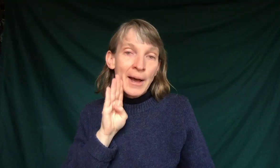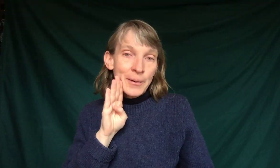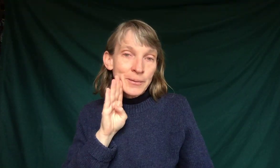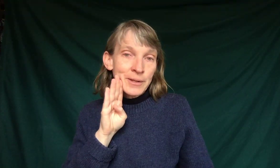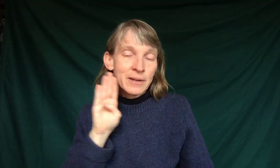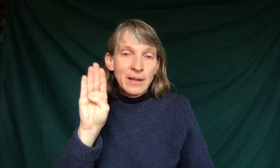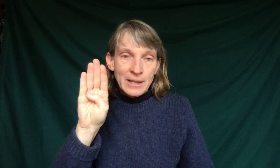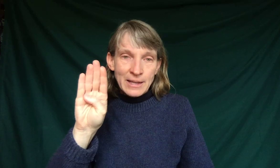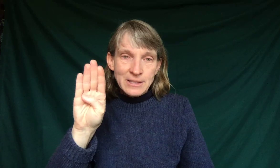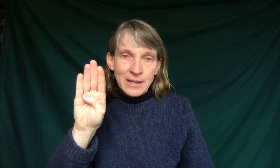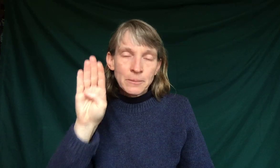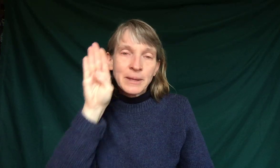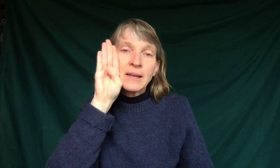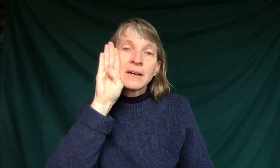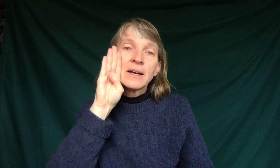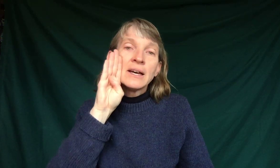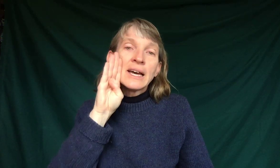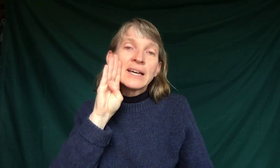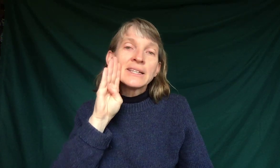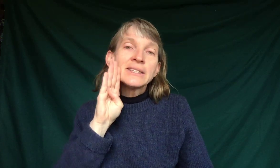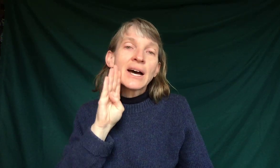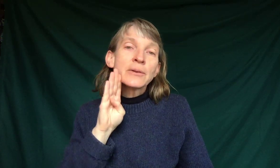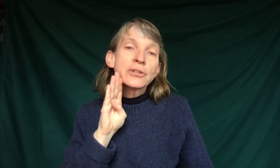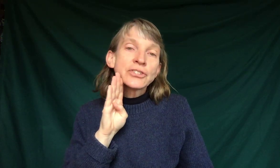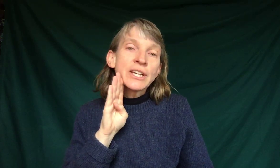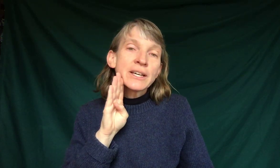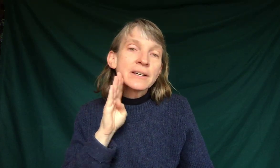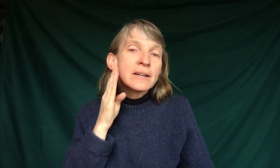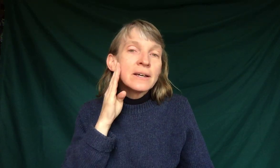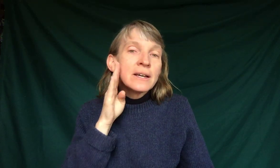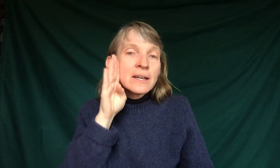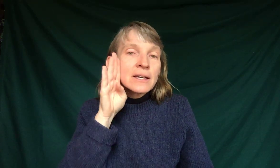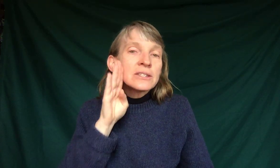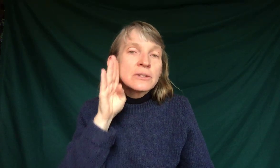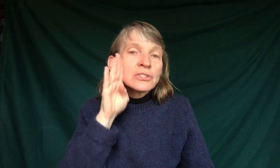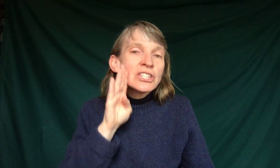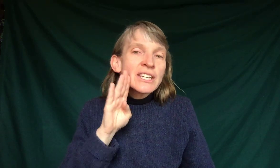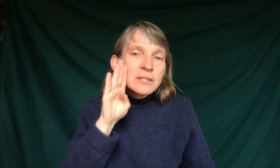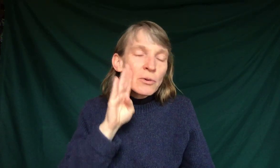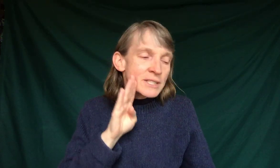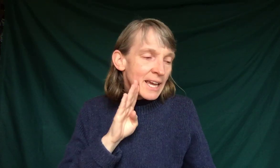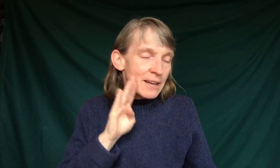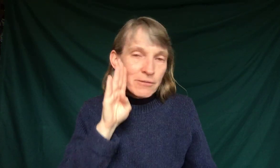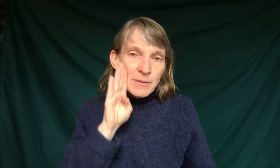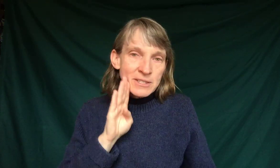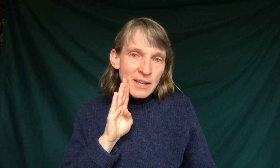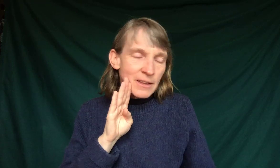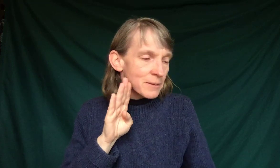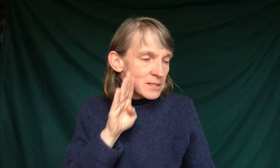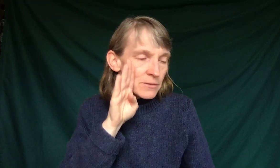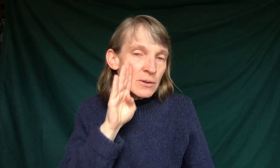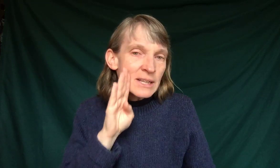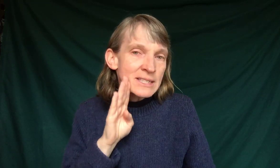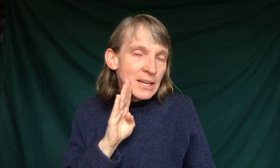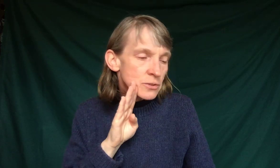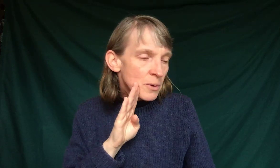brown. That's a letter B. Down your cheek. That's your cheek gets more tan from the sun than the rest of you and gets extra